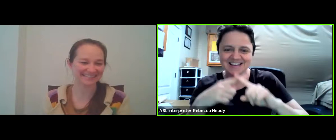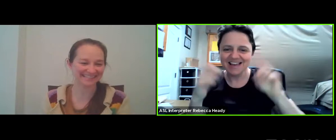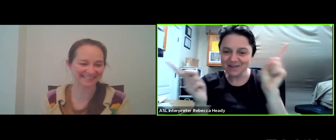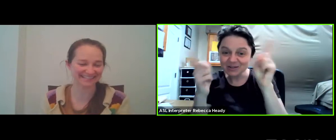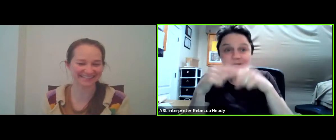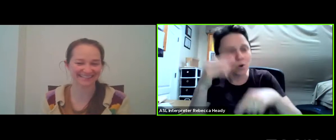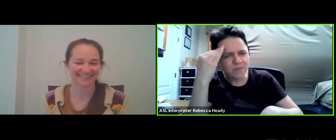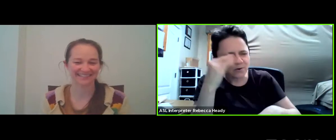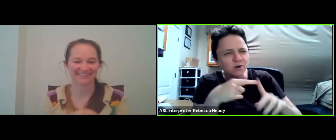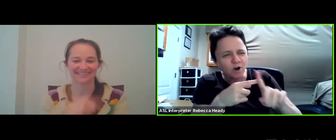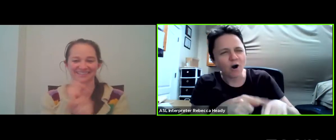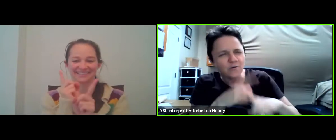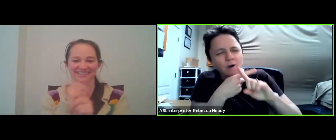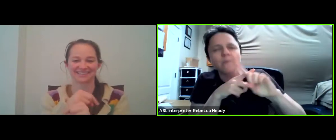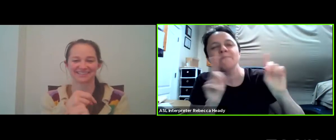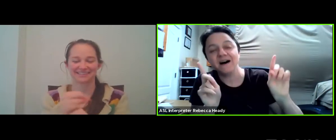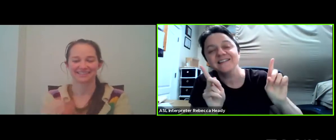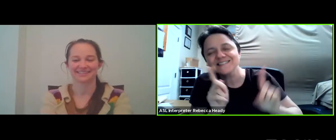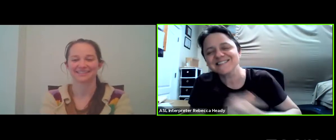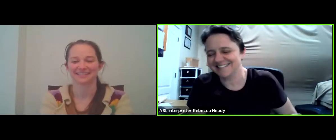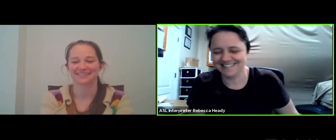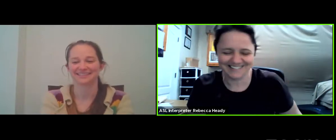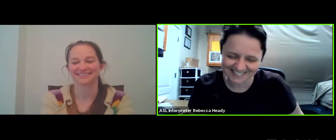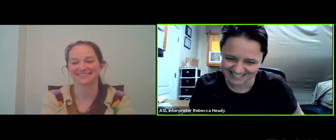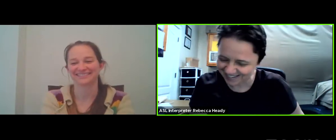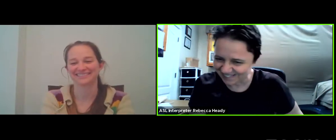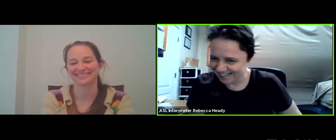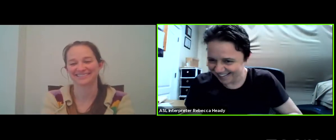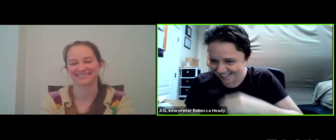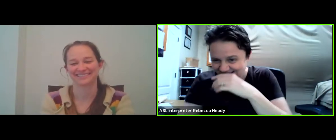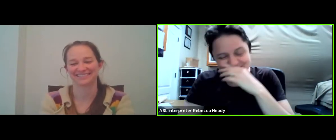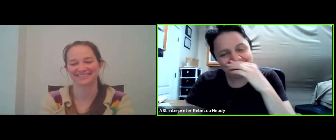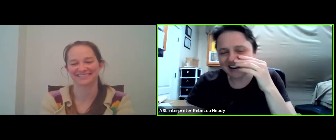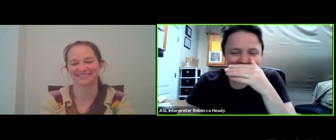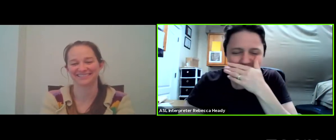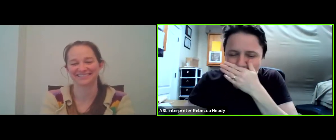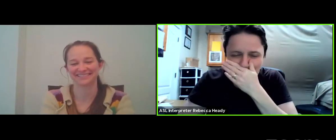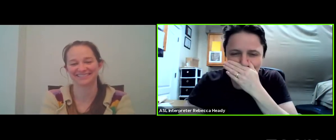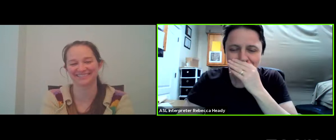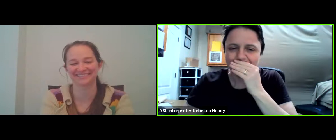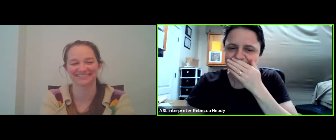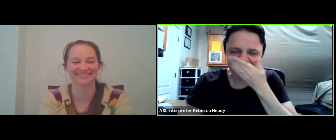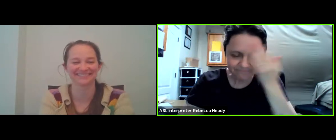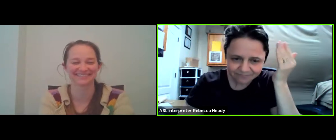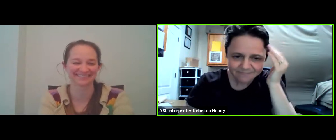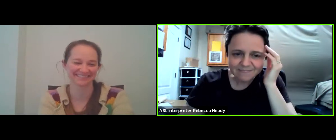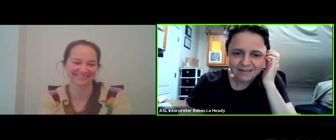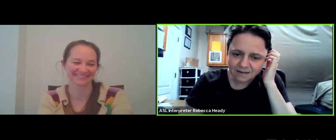good. You know what those are called? They're called butts. So, but anyway,